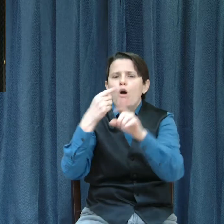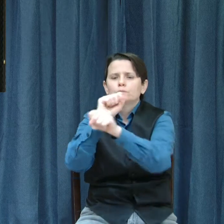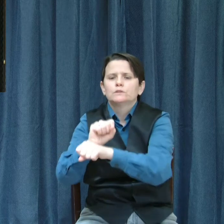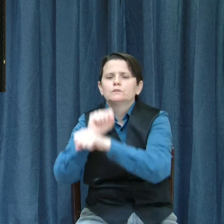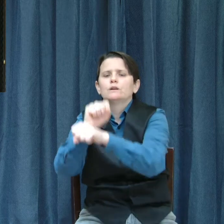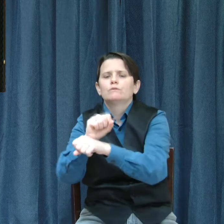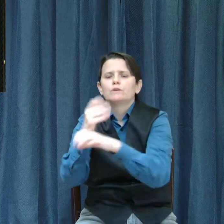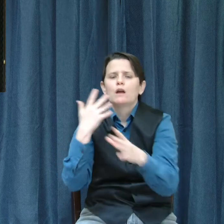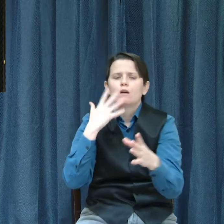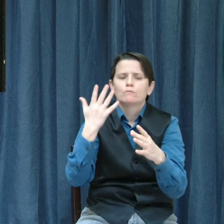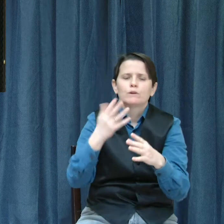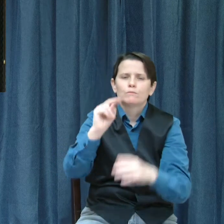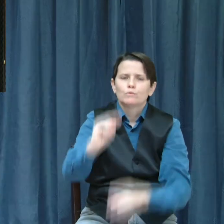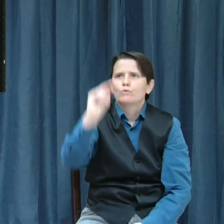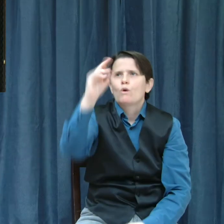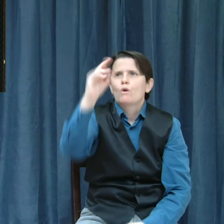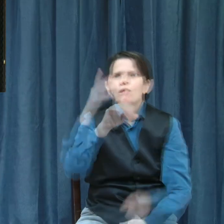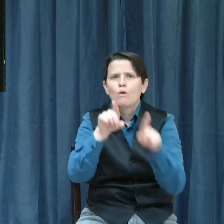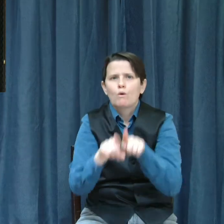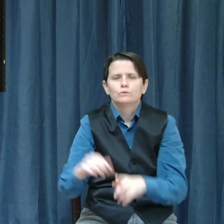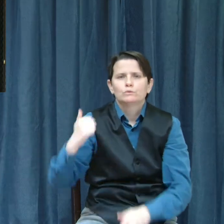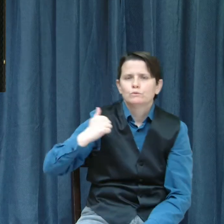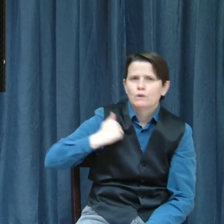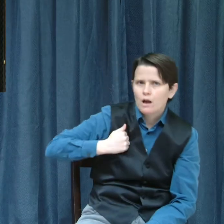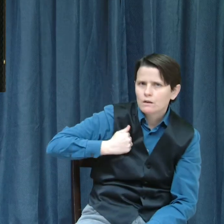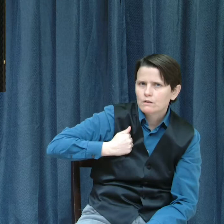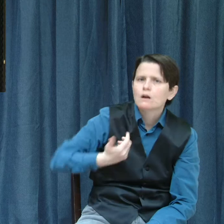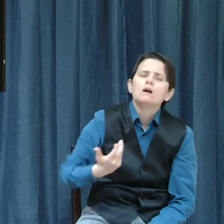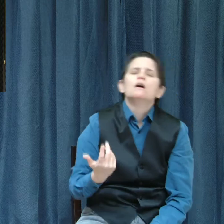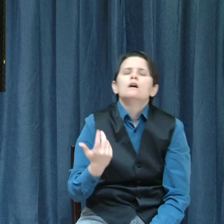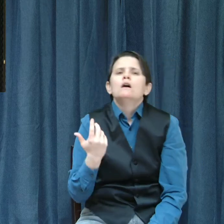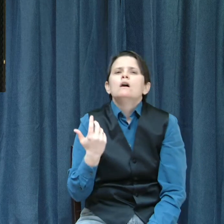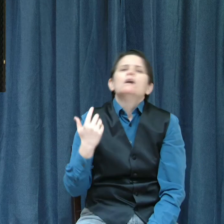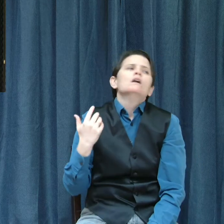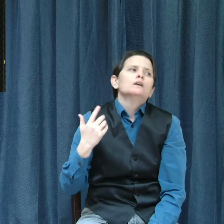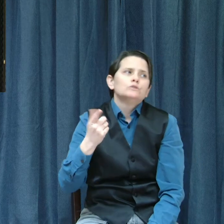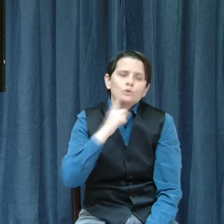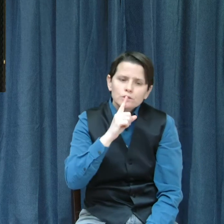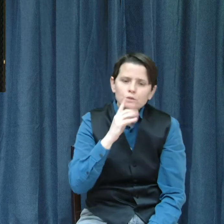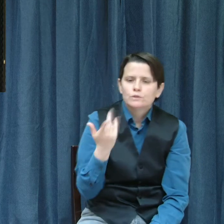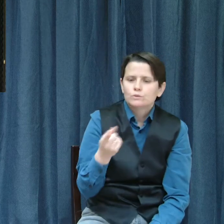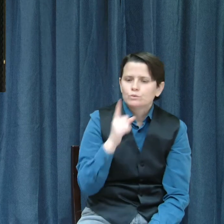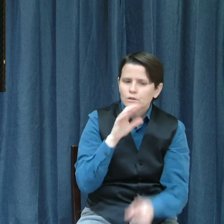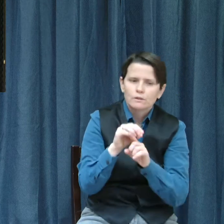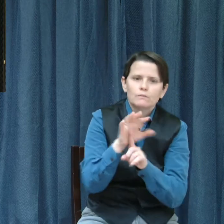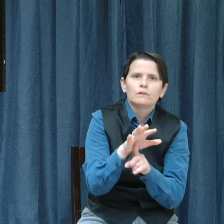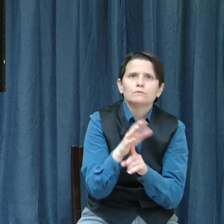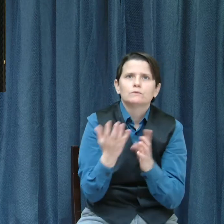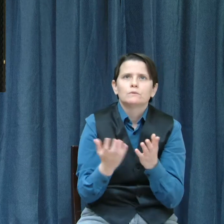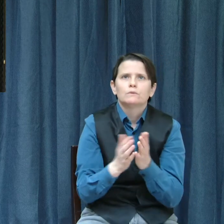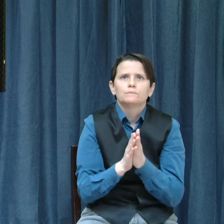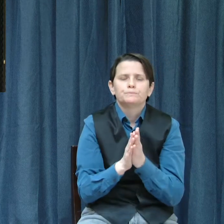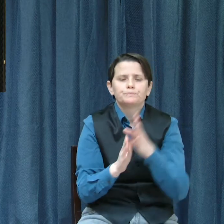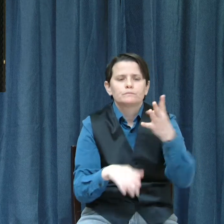Canada. And so she was a hugely impactful person in our history, and we actually do know about her. The next person